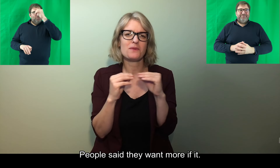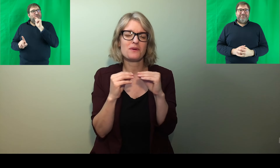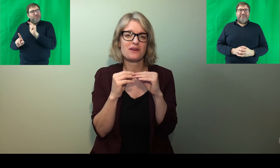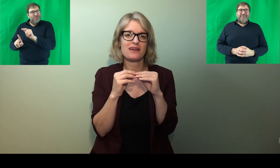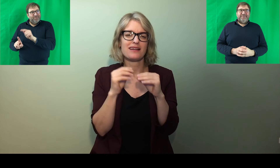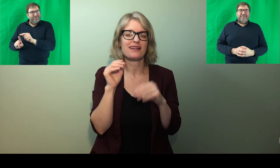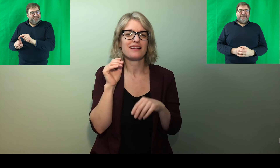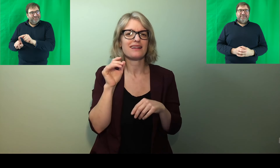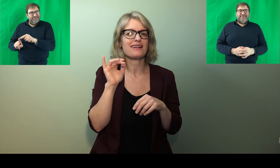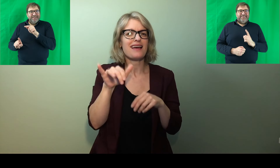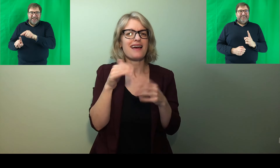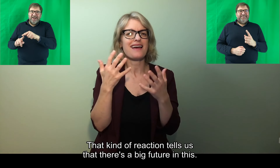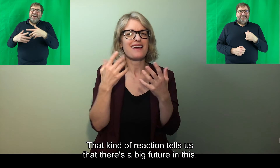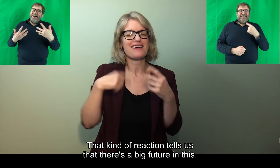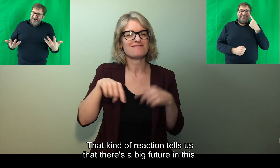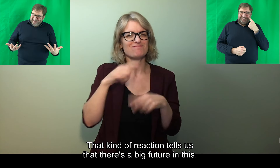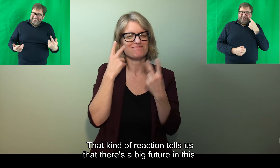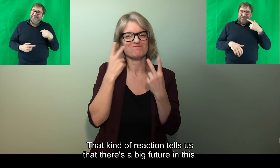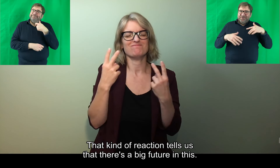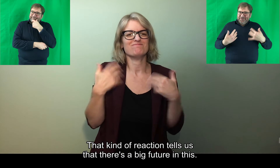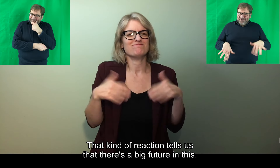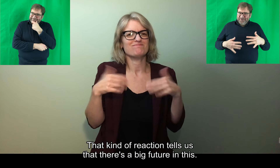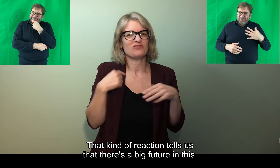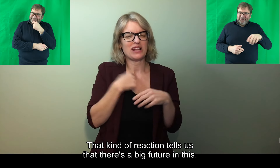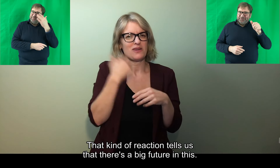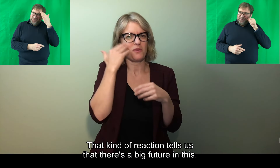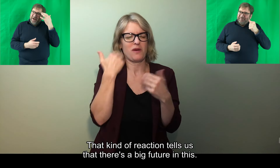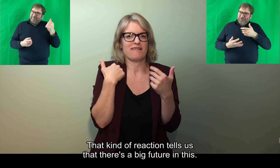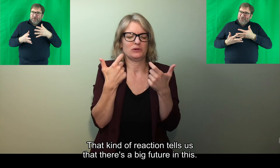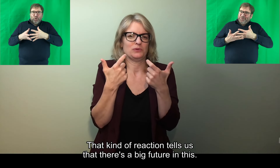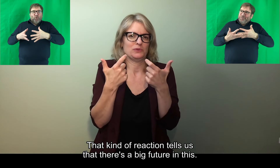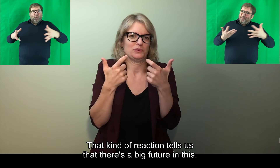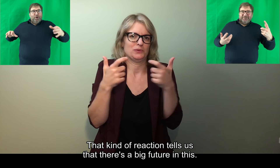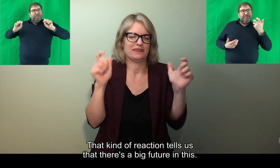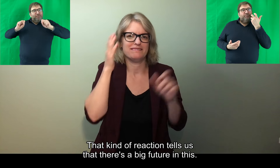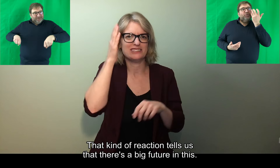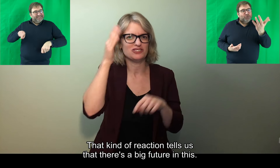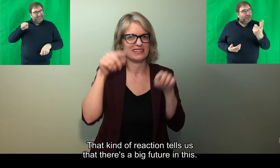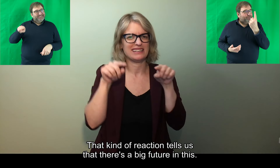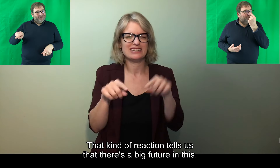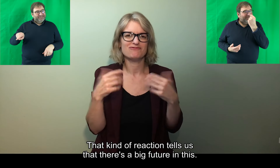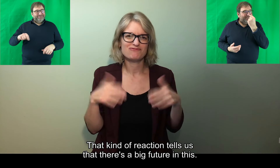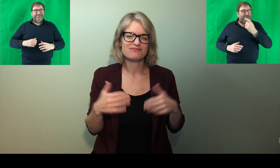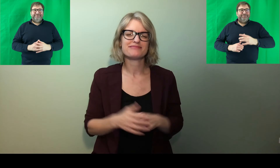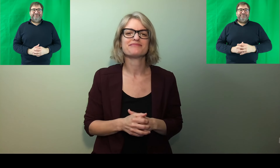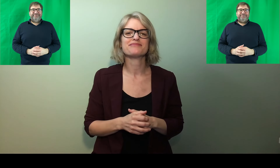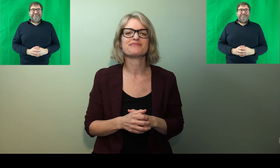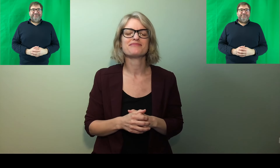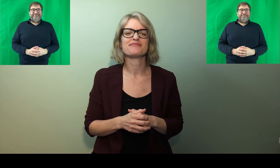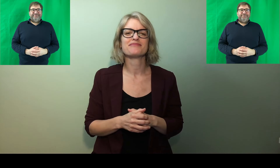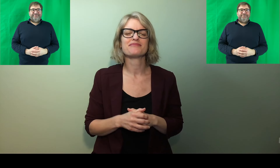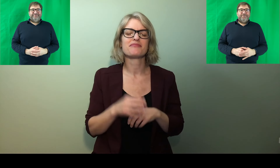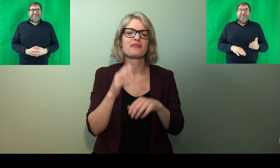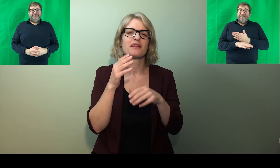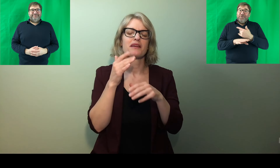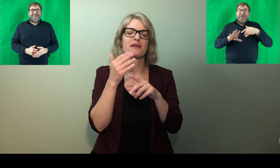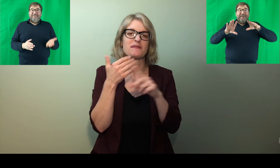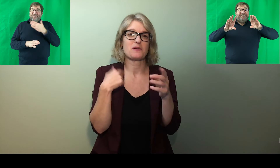it. That kind of reaction tells us that there's a big future in this.